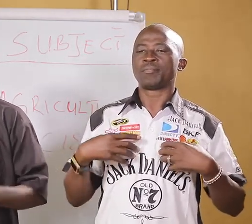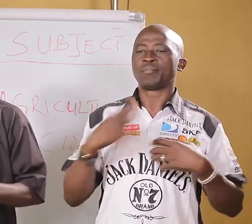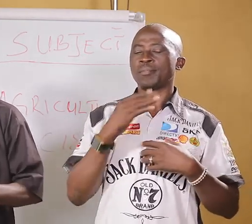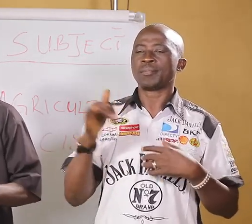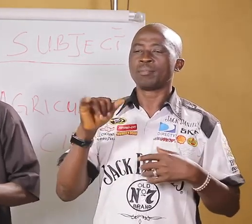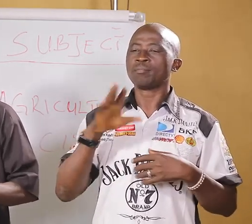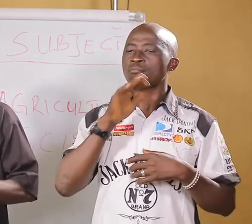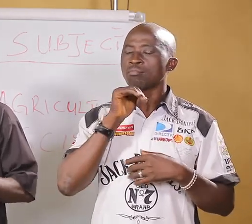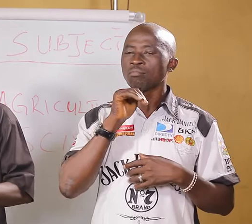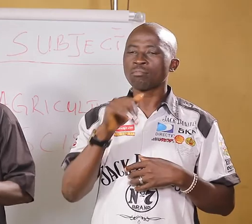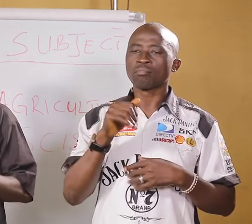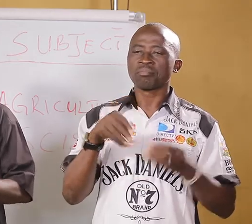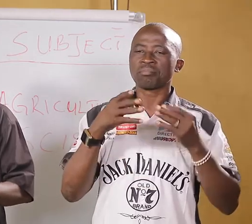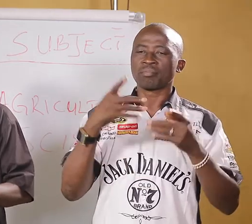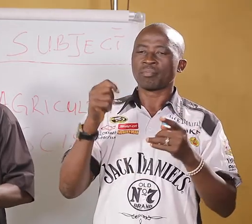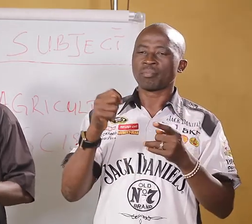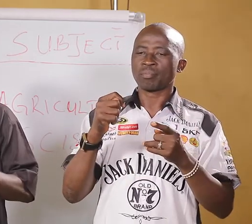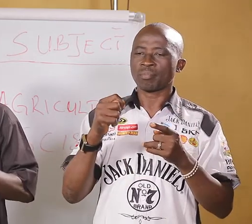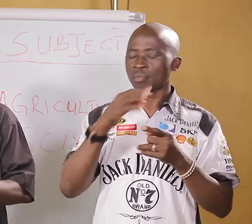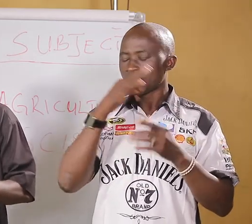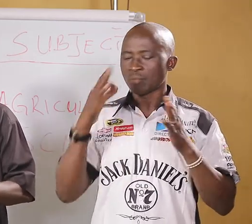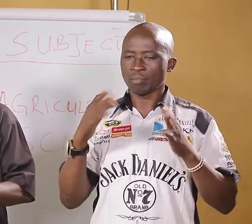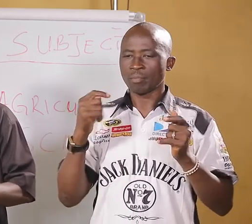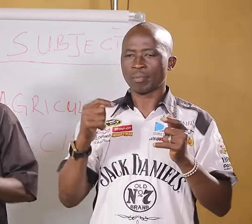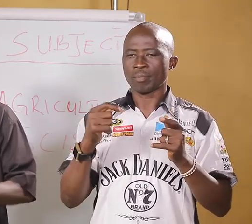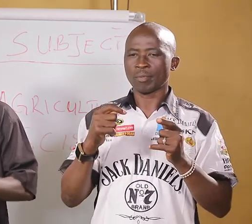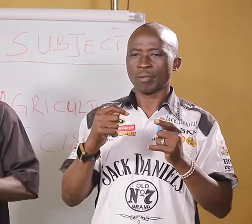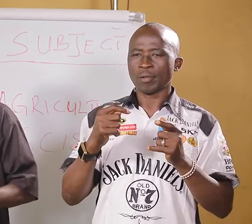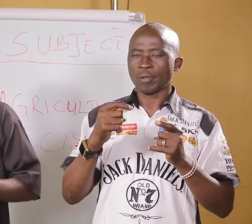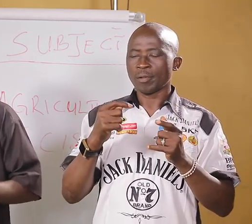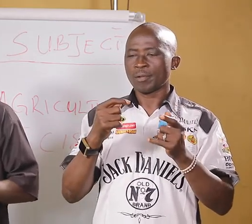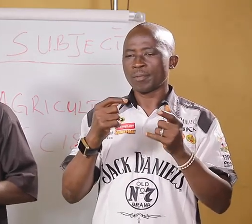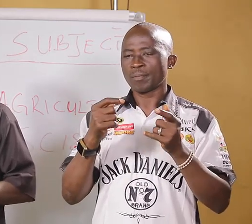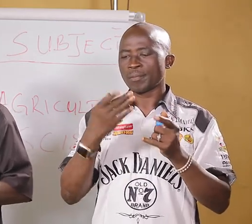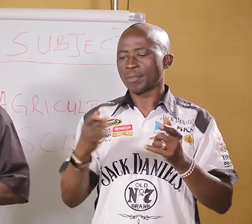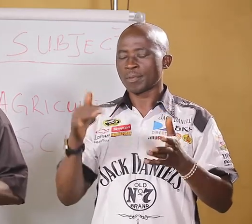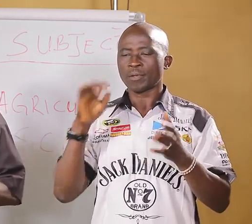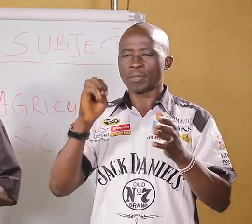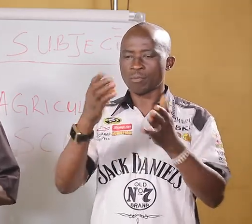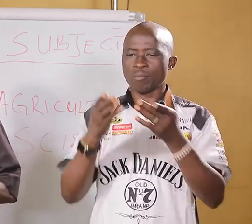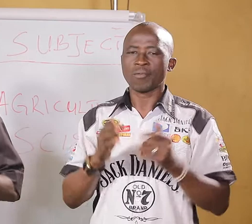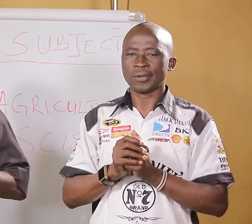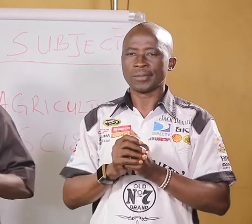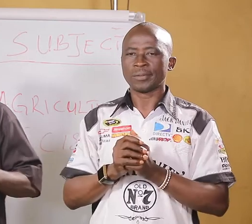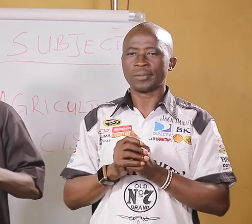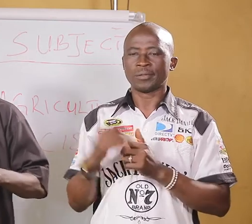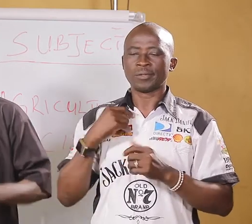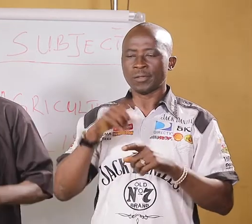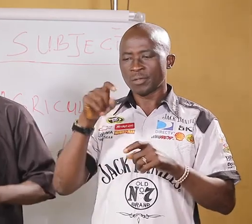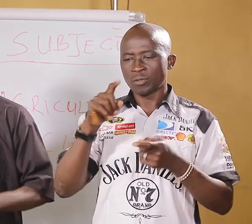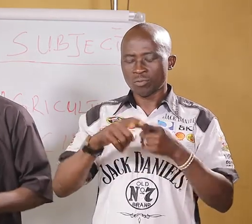are not giving the farmer the desirable, what he wants. So we need